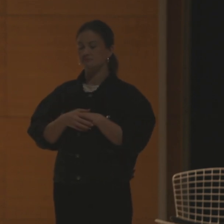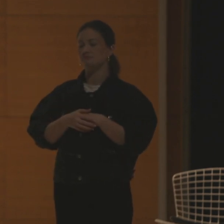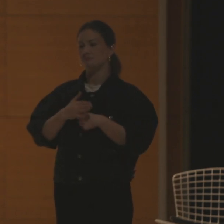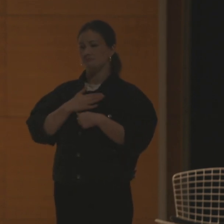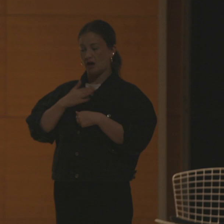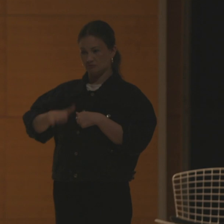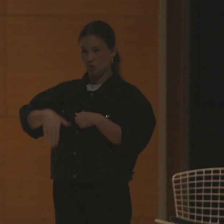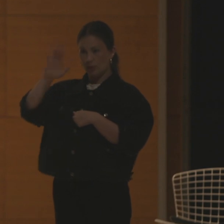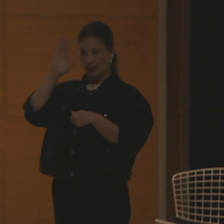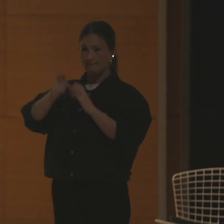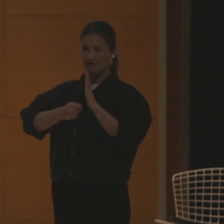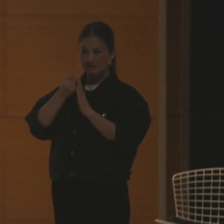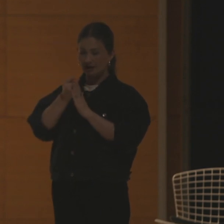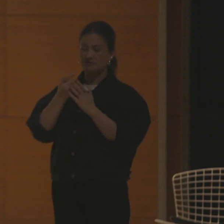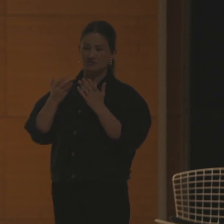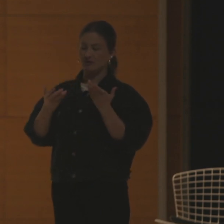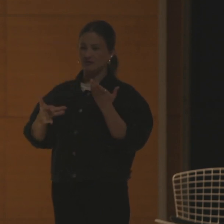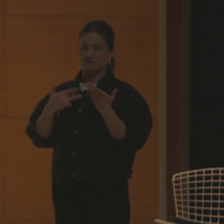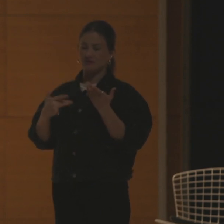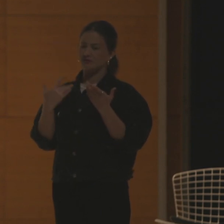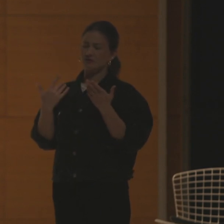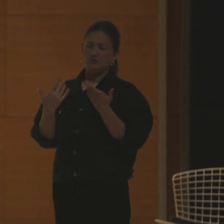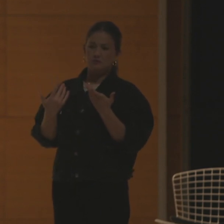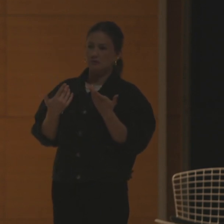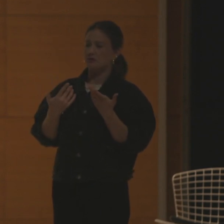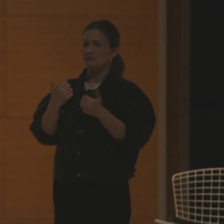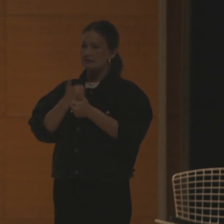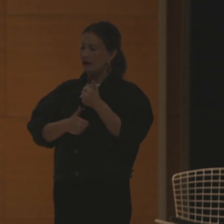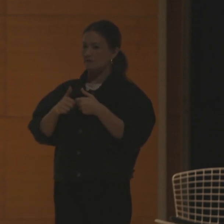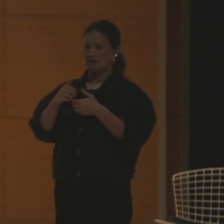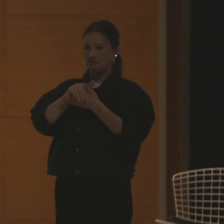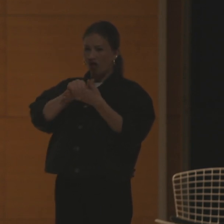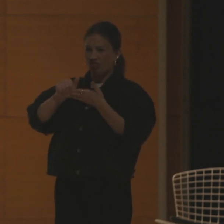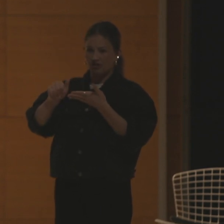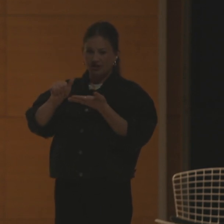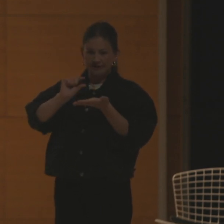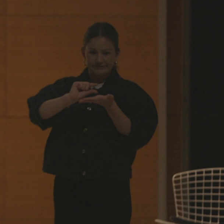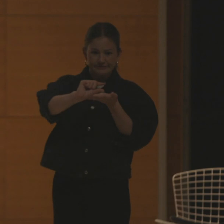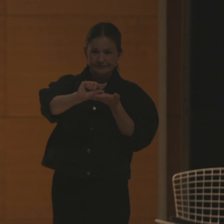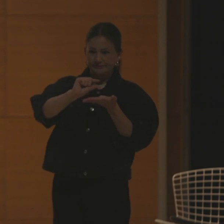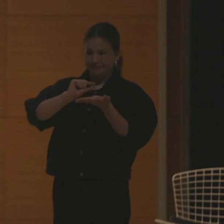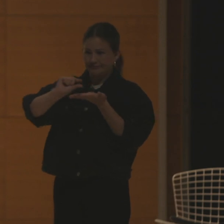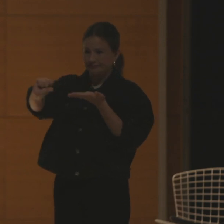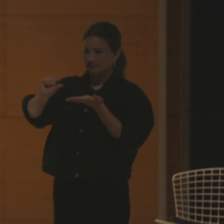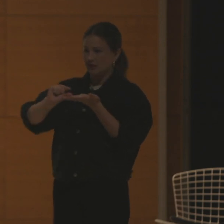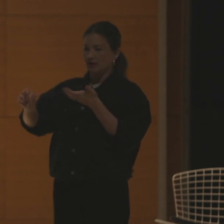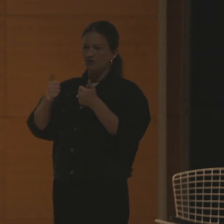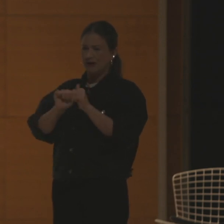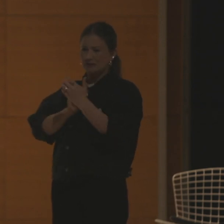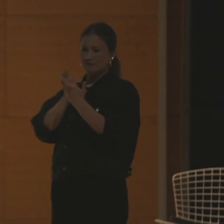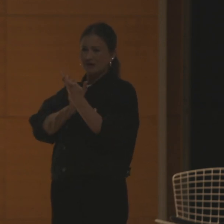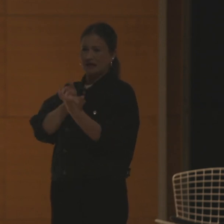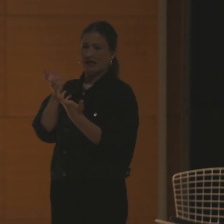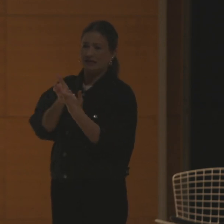calculated against assimilation. Every precious dollar diverted from the frivolity of fitting in brought us closer